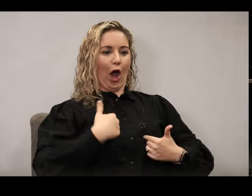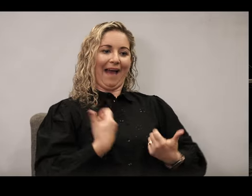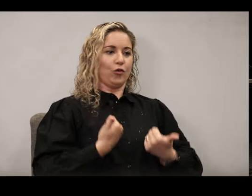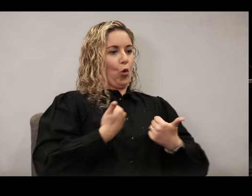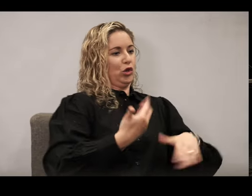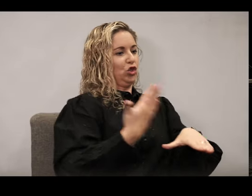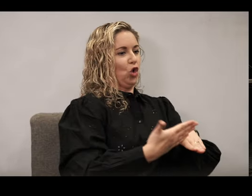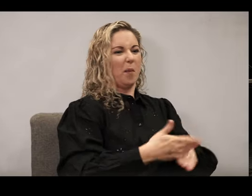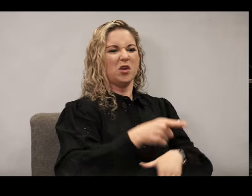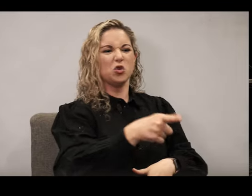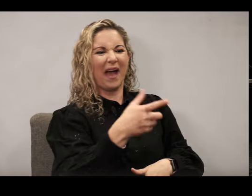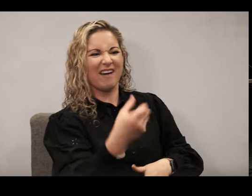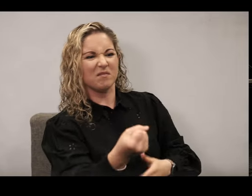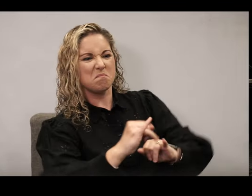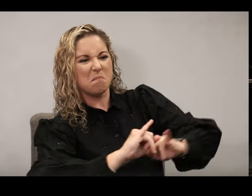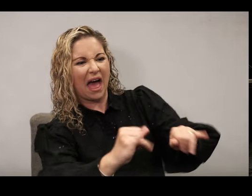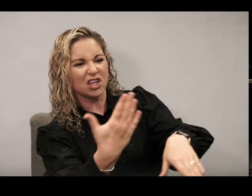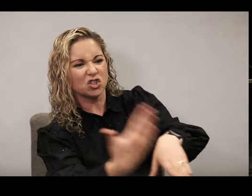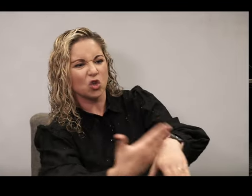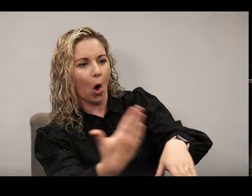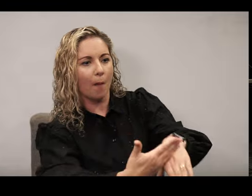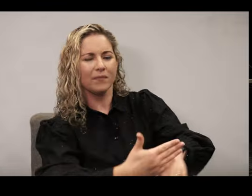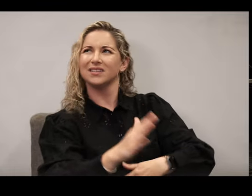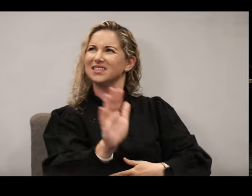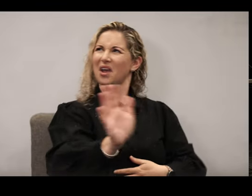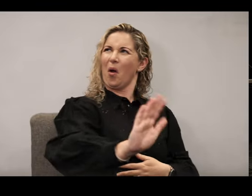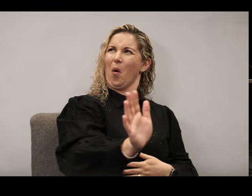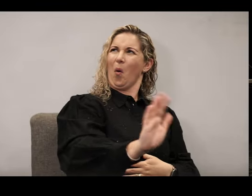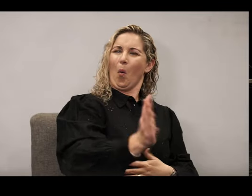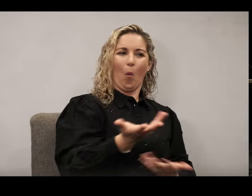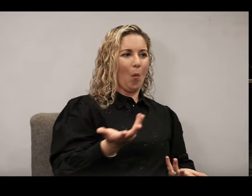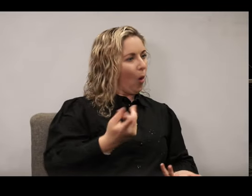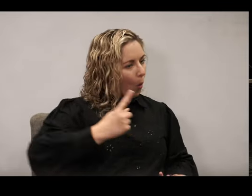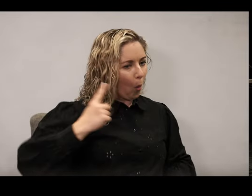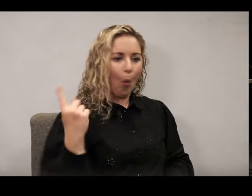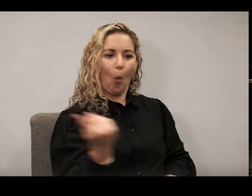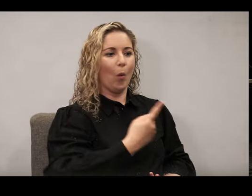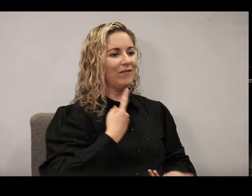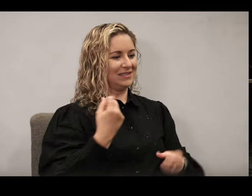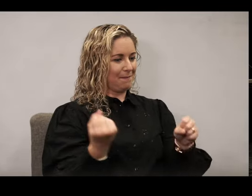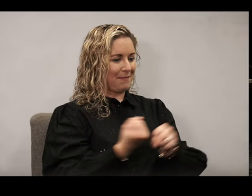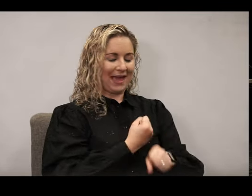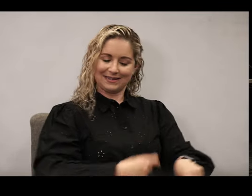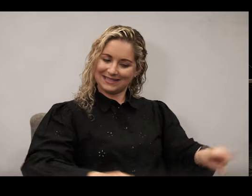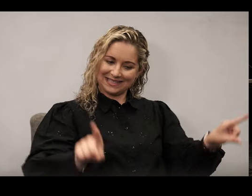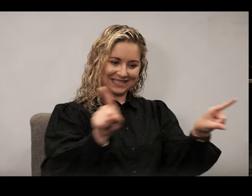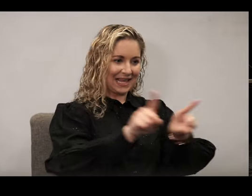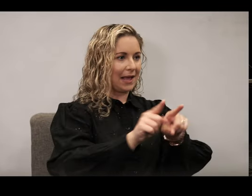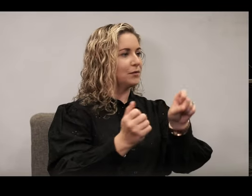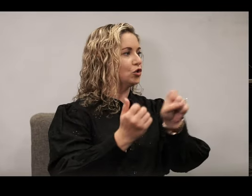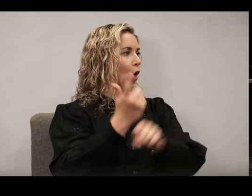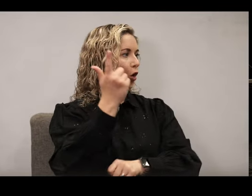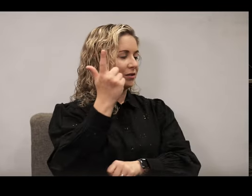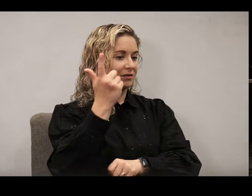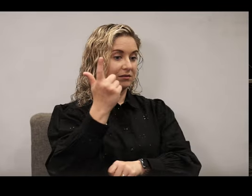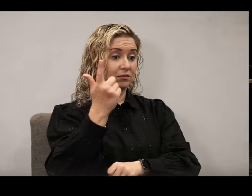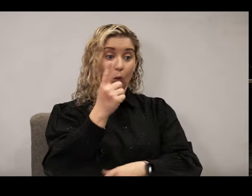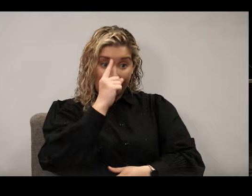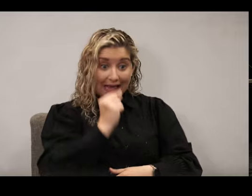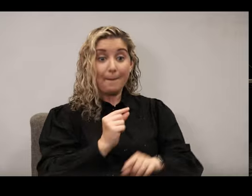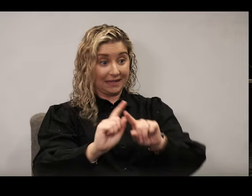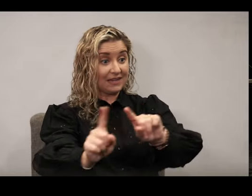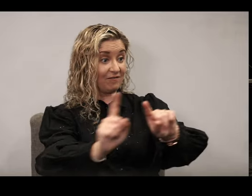of who's stronger or who's smarter, but by virtue of the fact that every human being is created in the very image of God. We can be